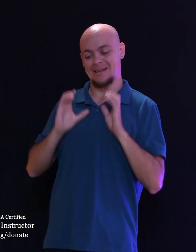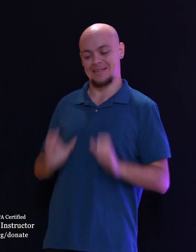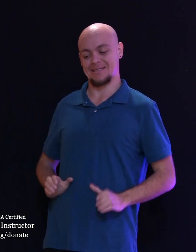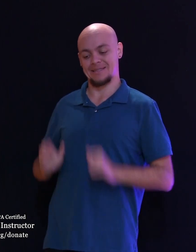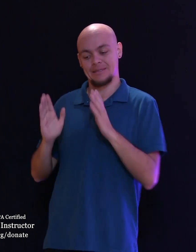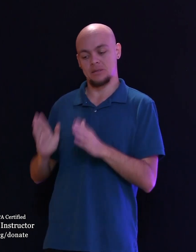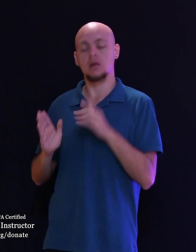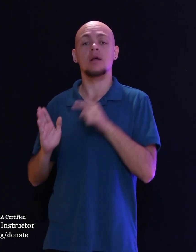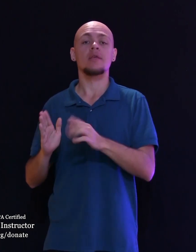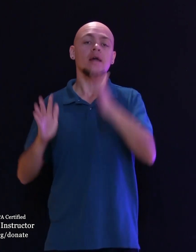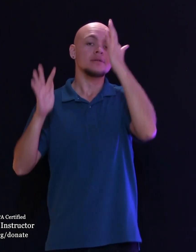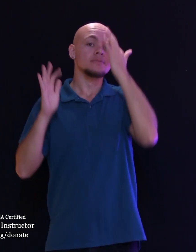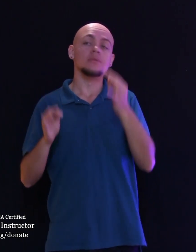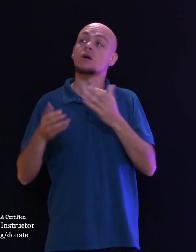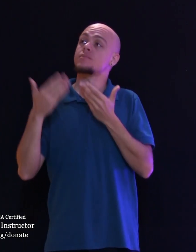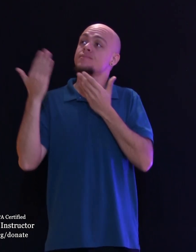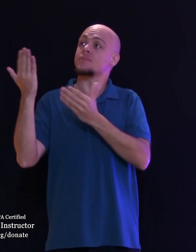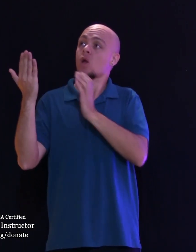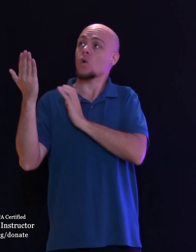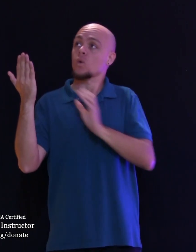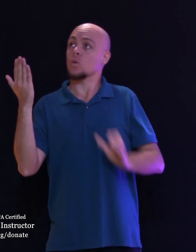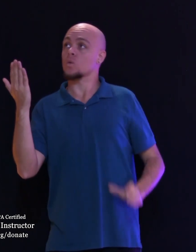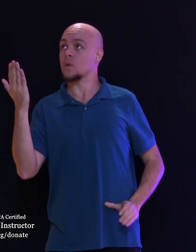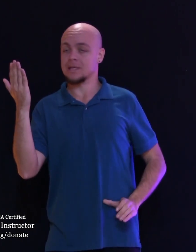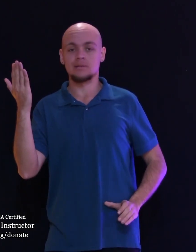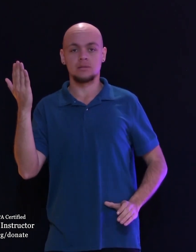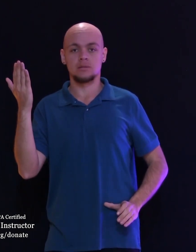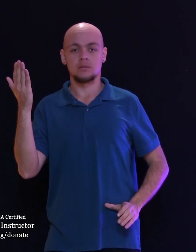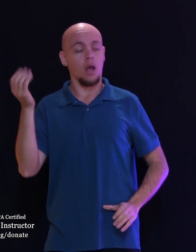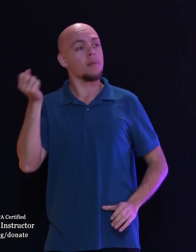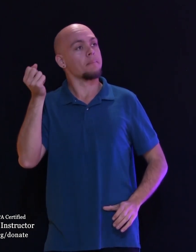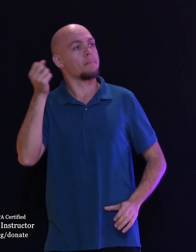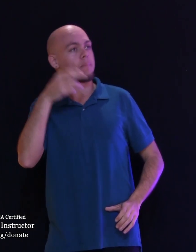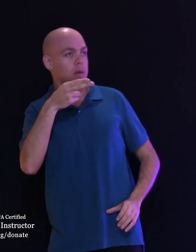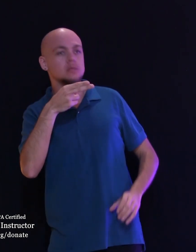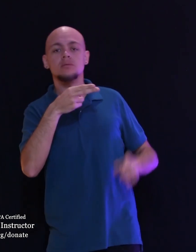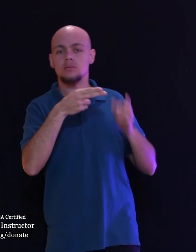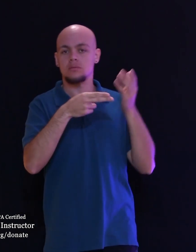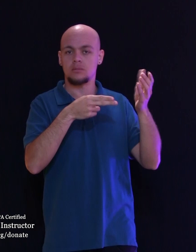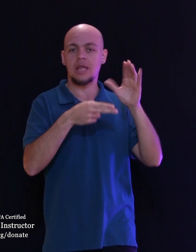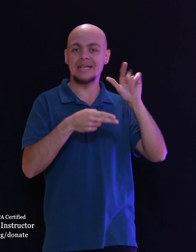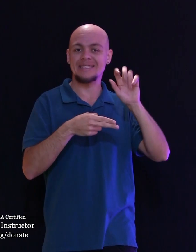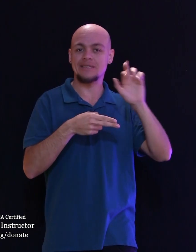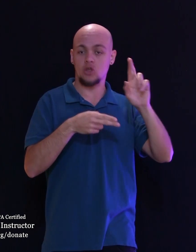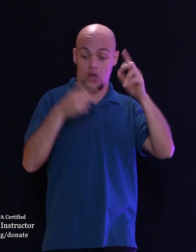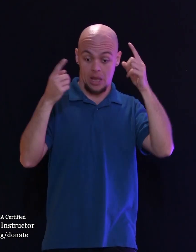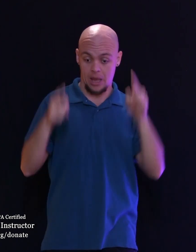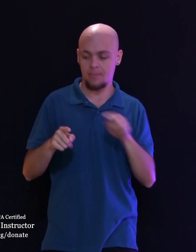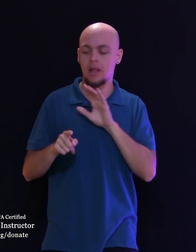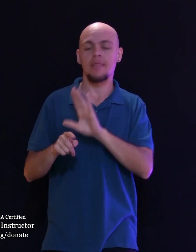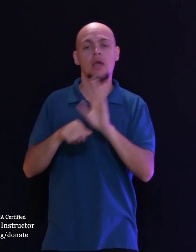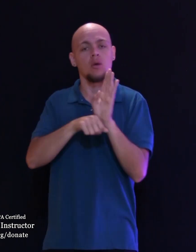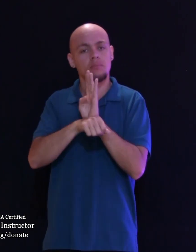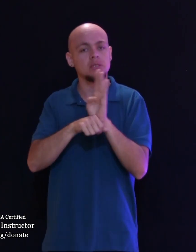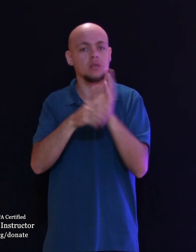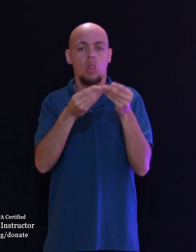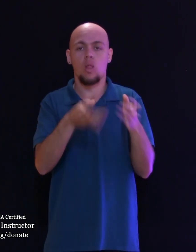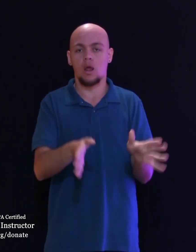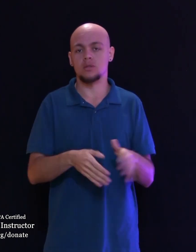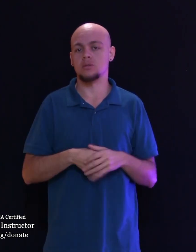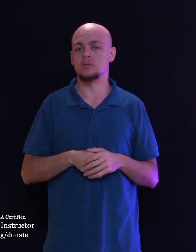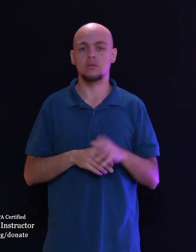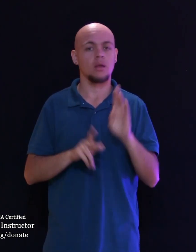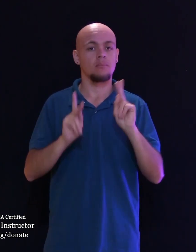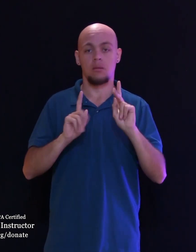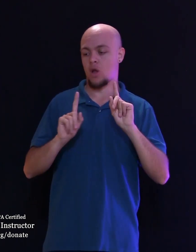And what happened? They lost their businesses. People wouldn't go to them. Within the trade guilds that they served, because they would not participate